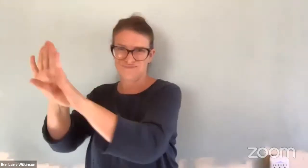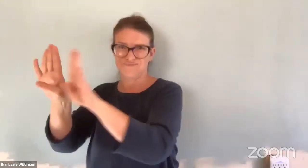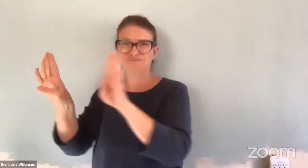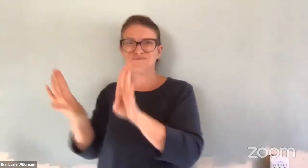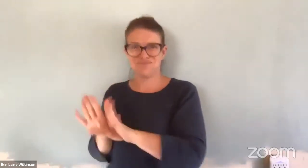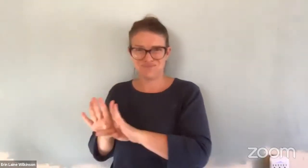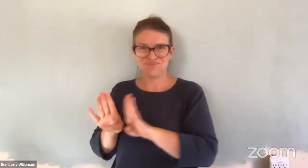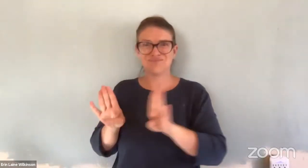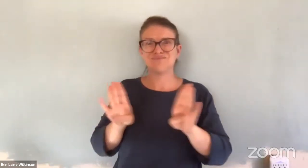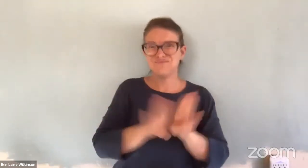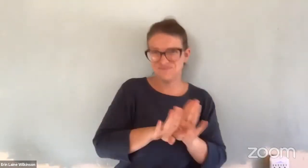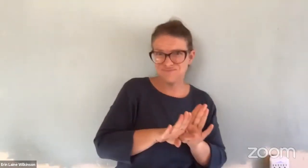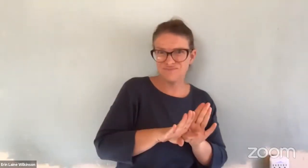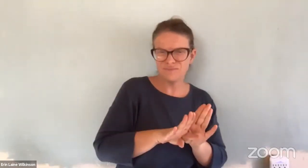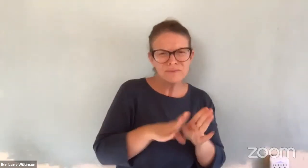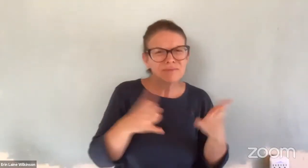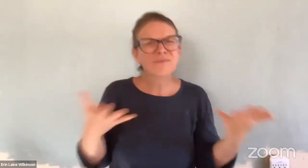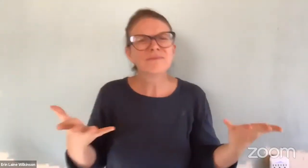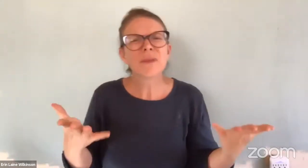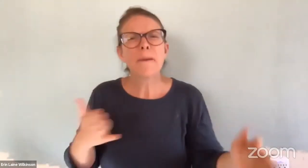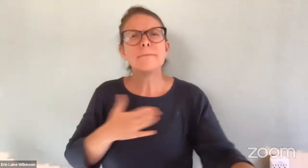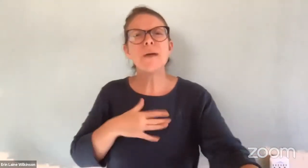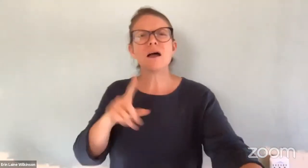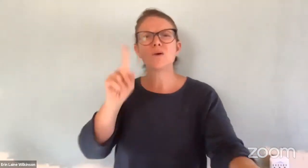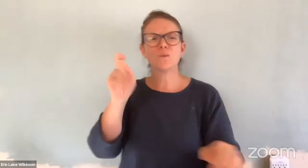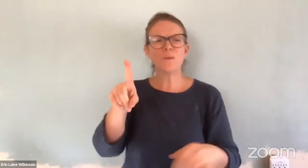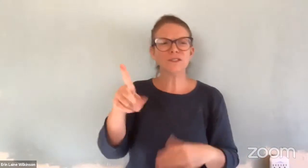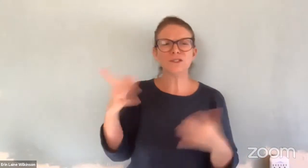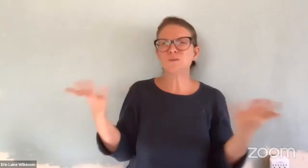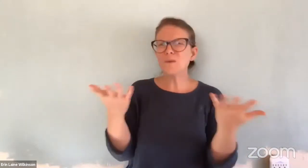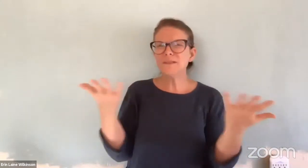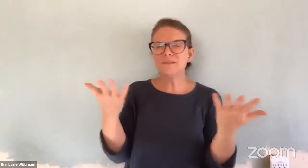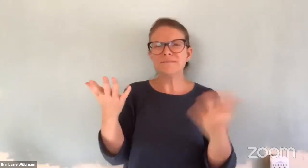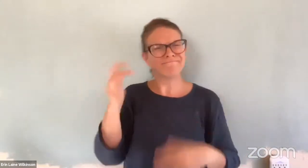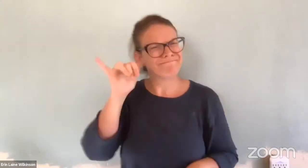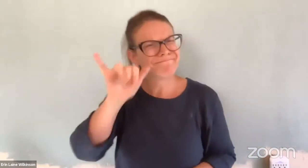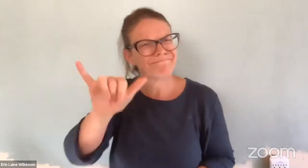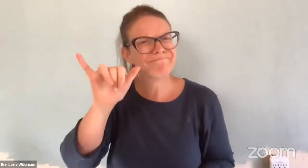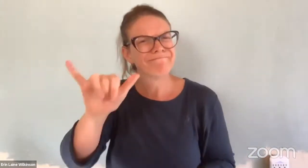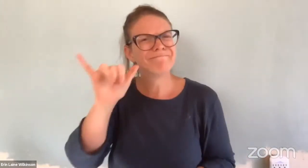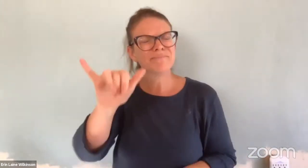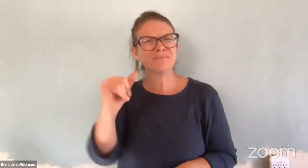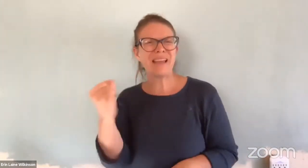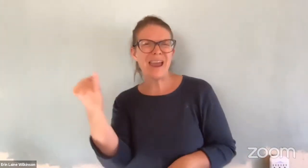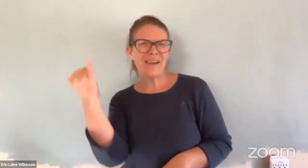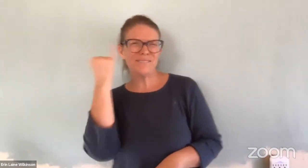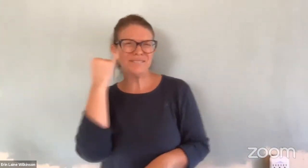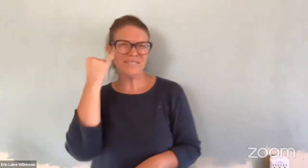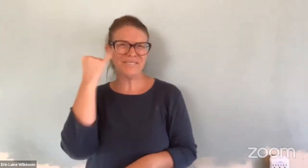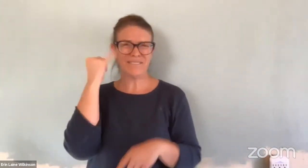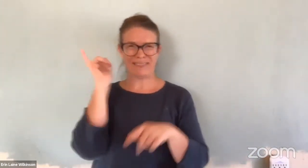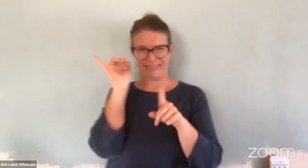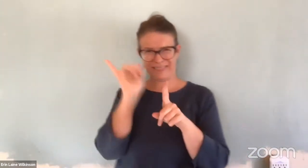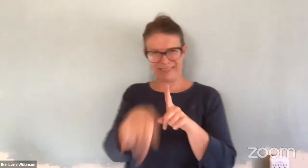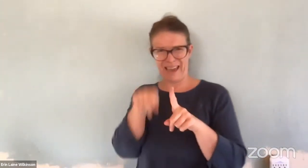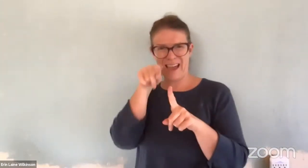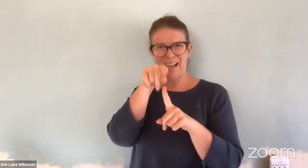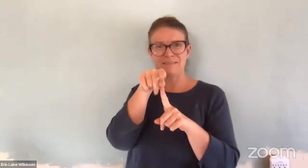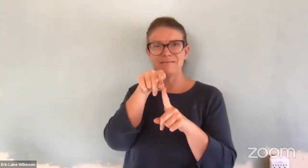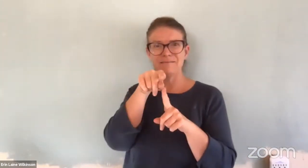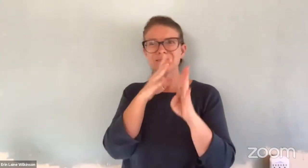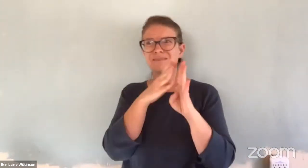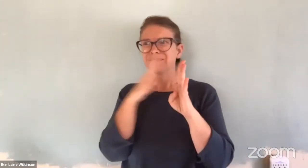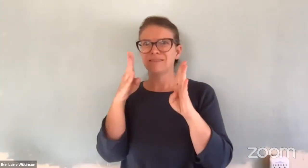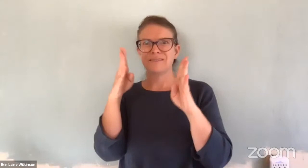So because of that drop in enrollment, some schools for the deaf have even closed. So my question after knowing that